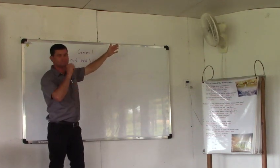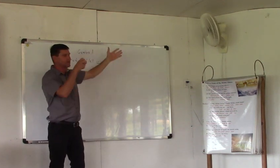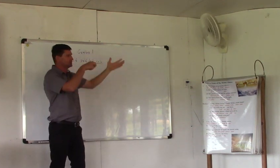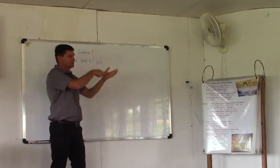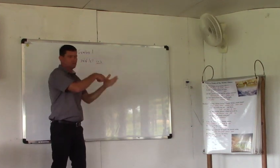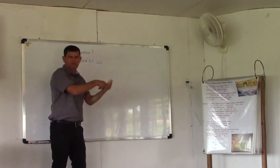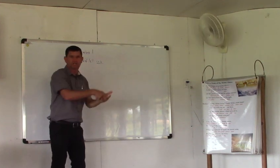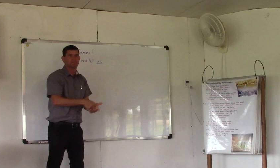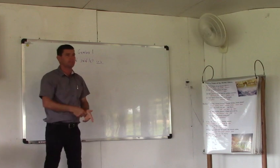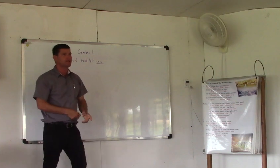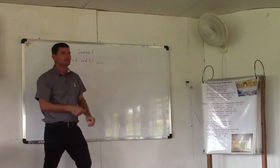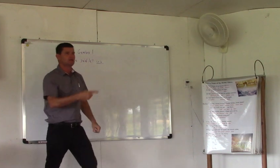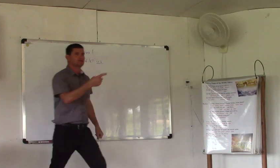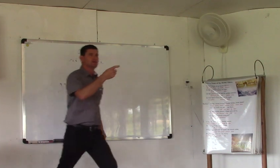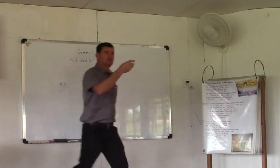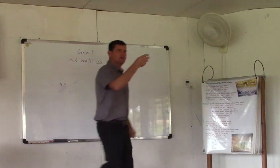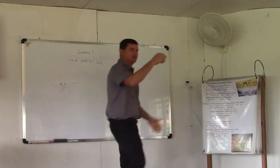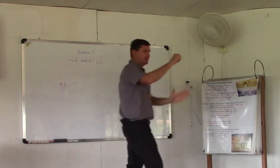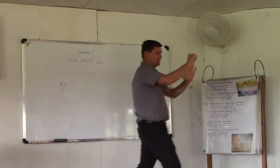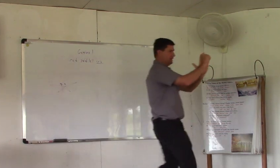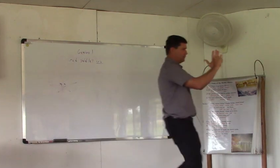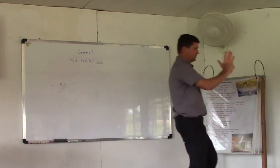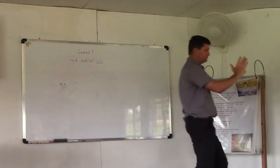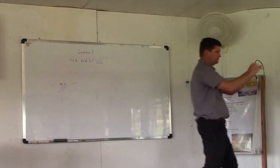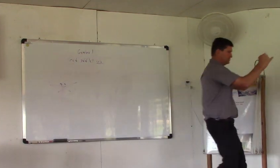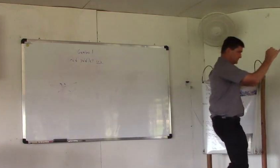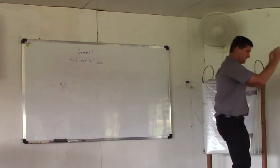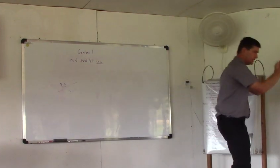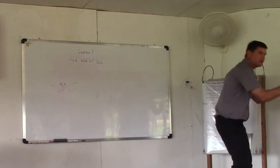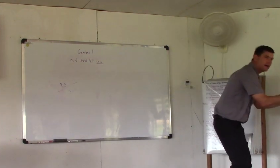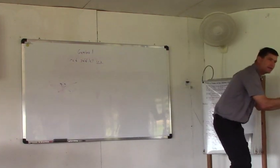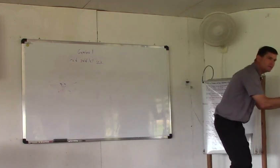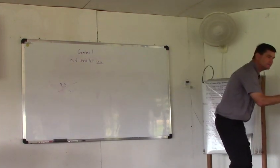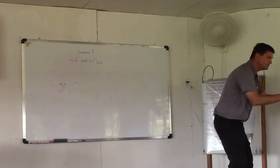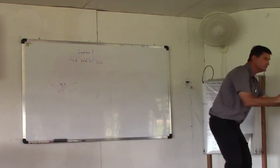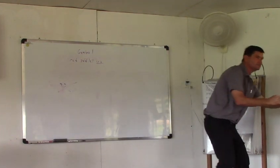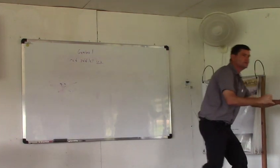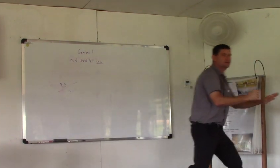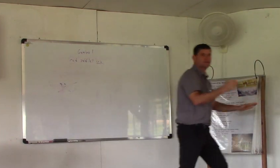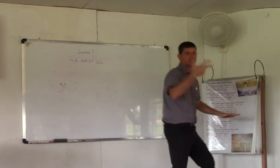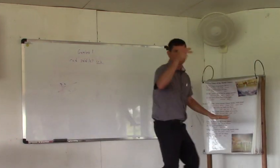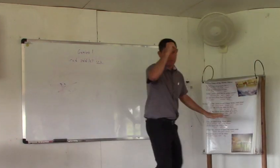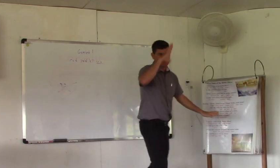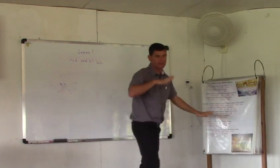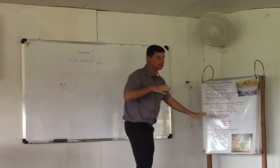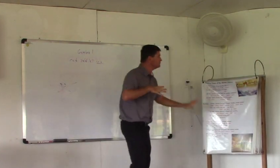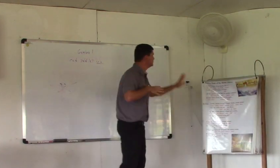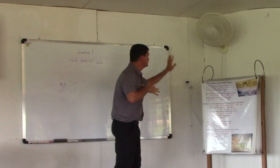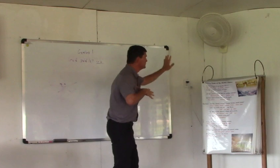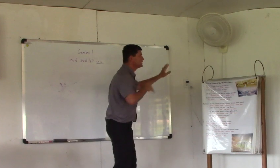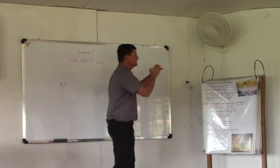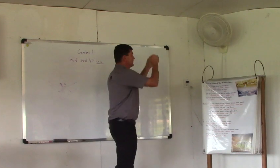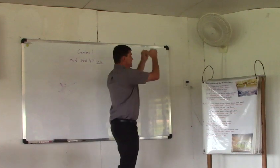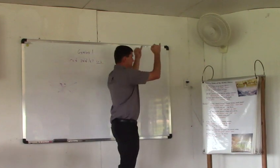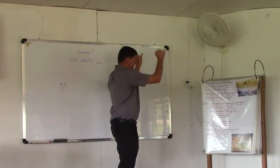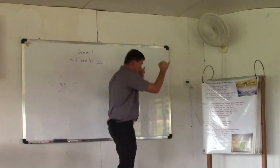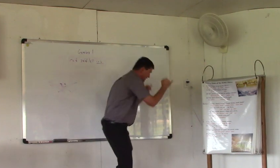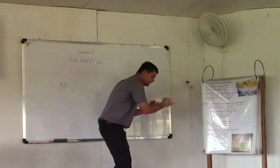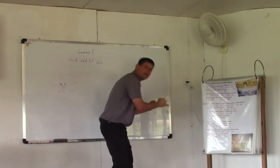not worship. Aaron, idol, three men. I've asked